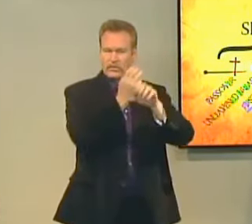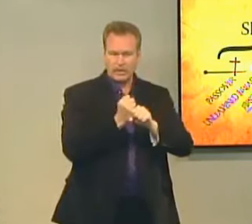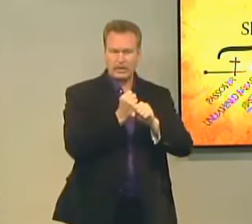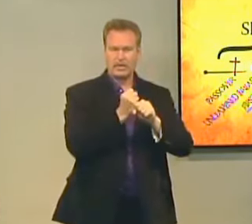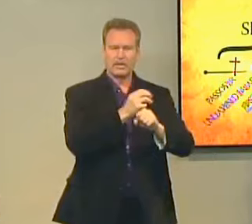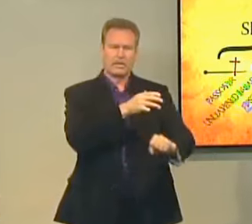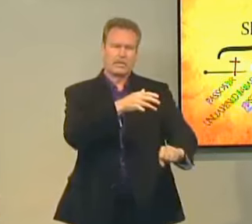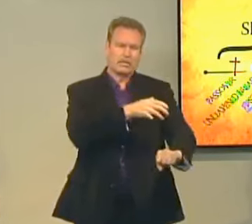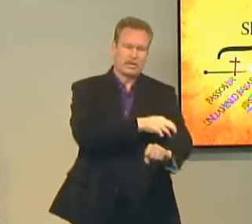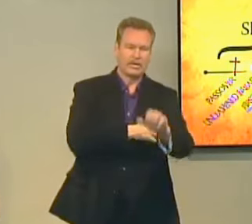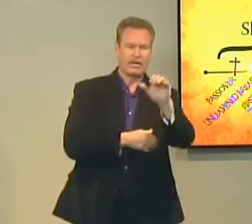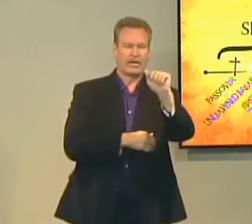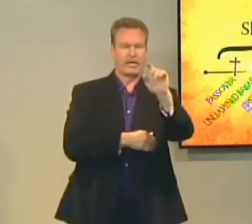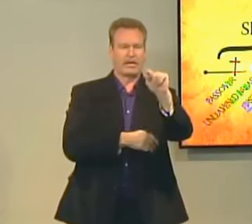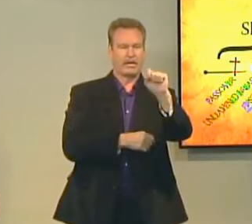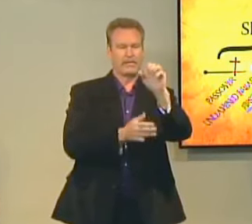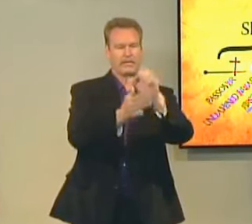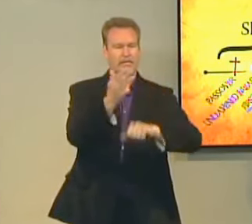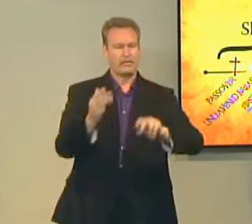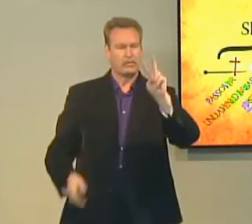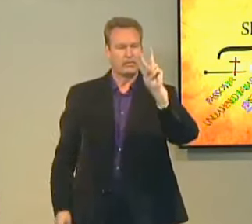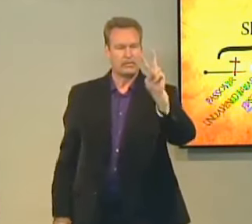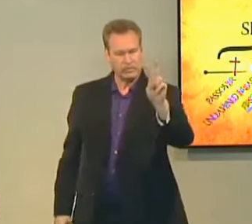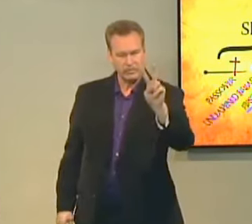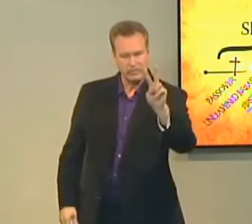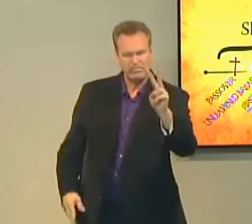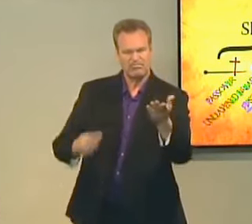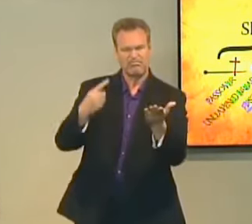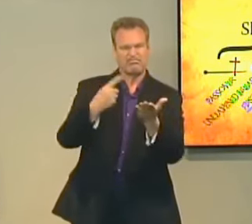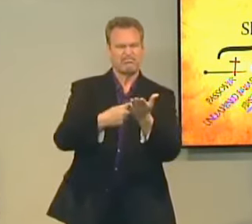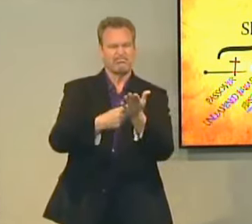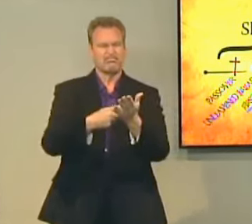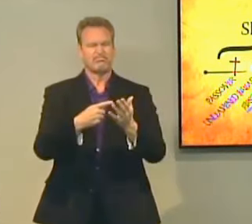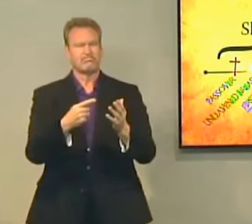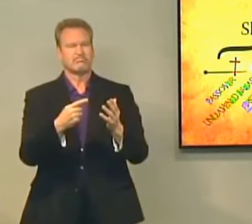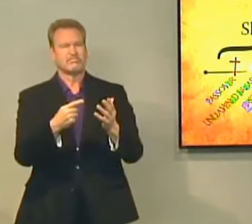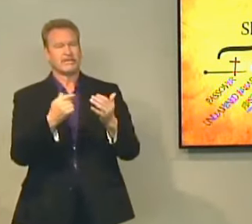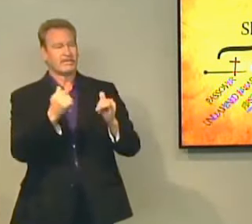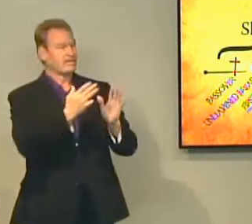the Holy Spirit on them. And they received the power, and Acts chapter 2 explains this in depth.